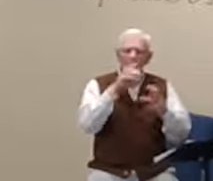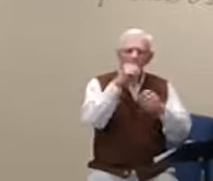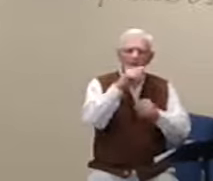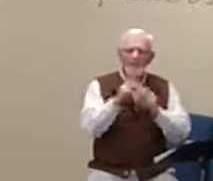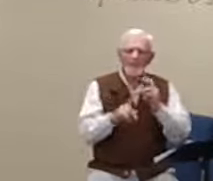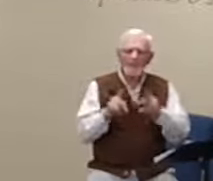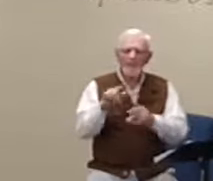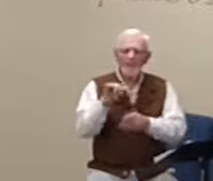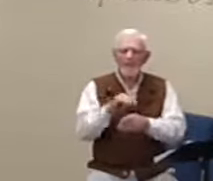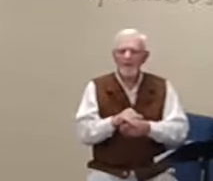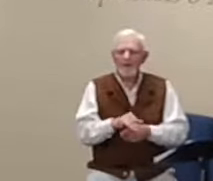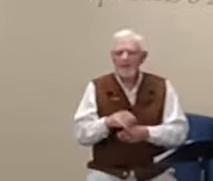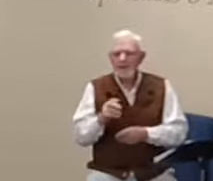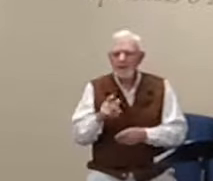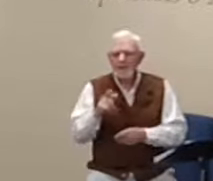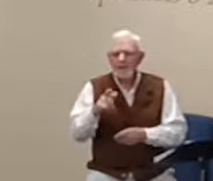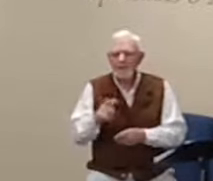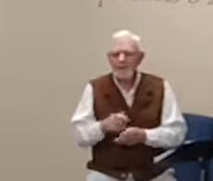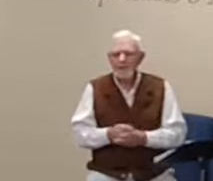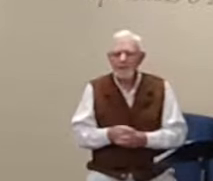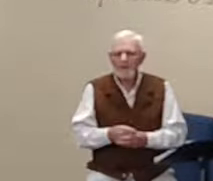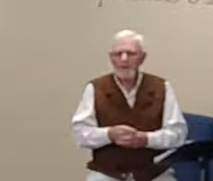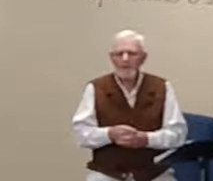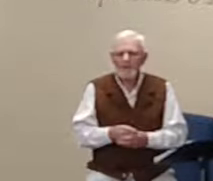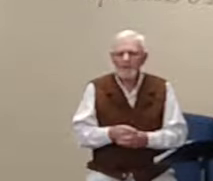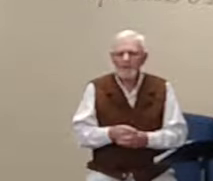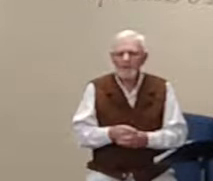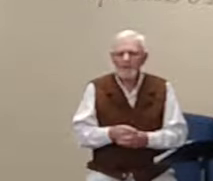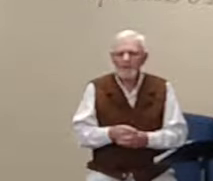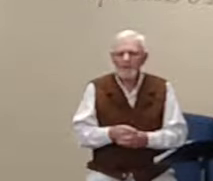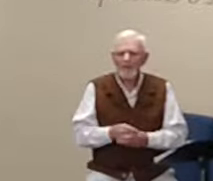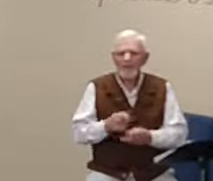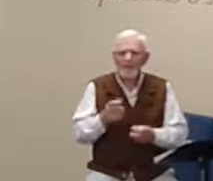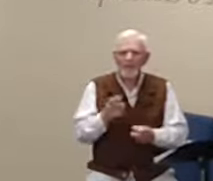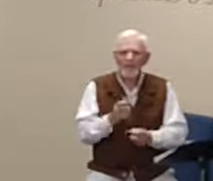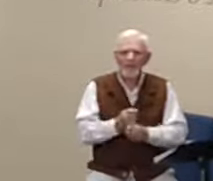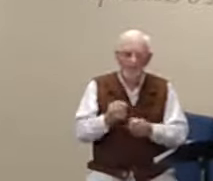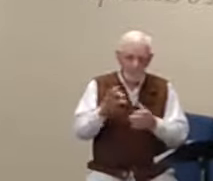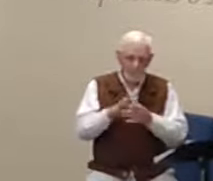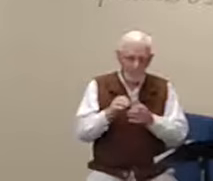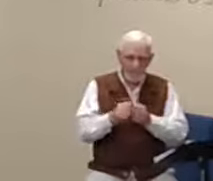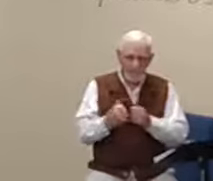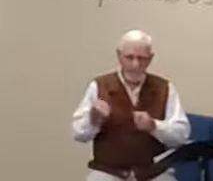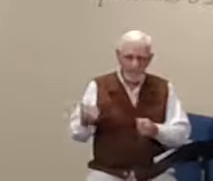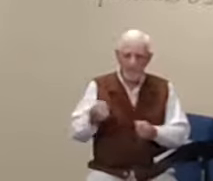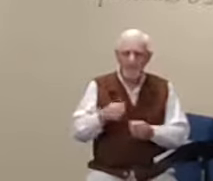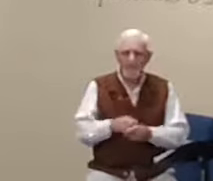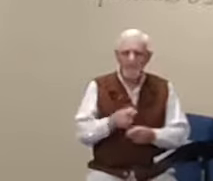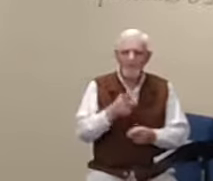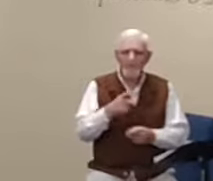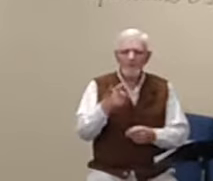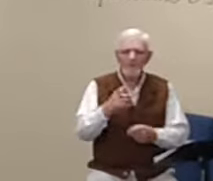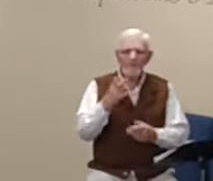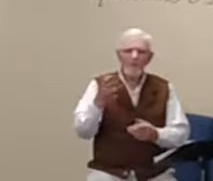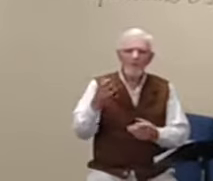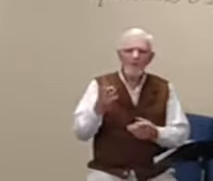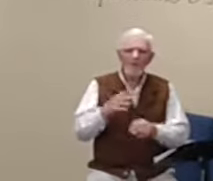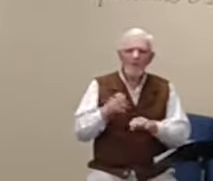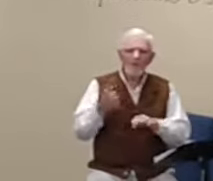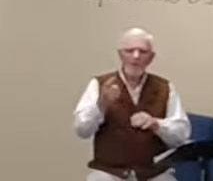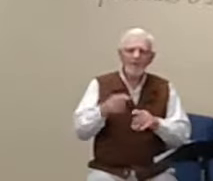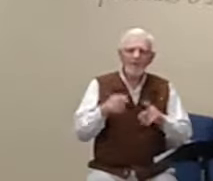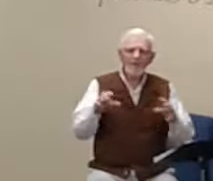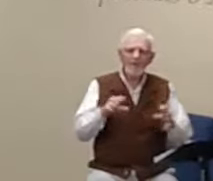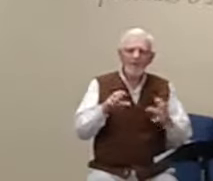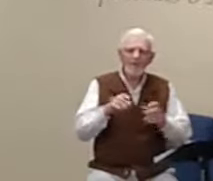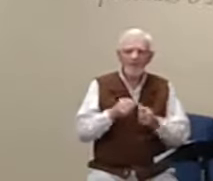who will kind of get on board with what the Lord has called us to do. And what that means,